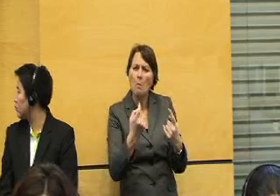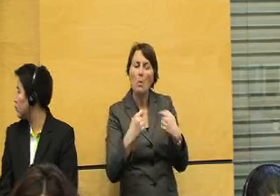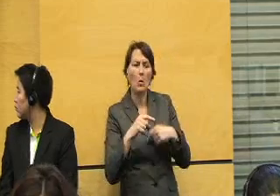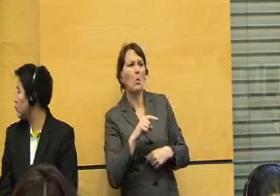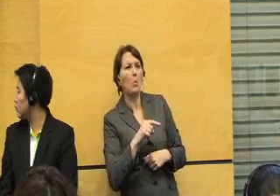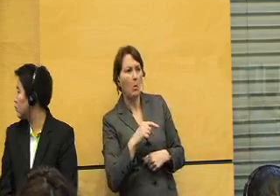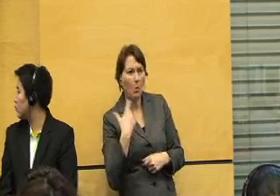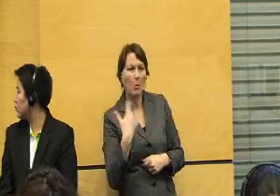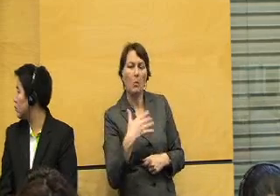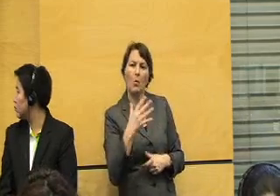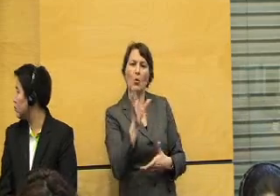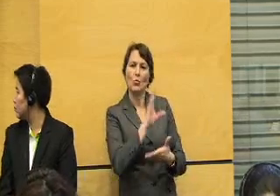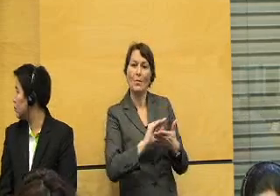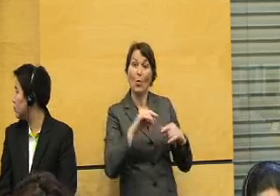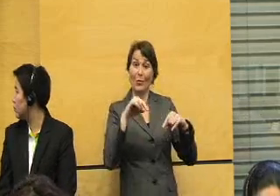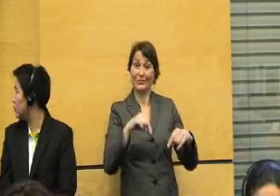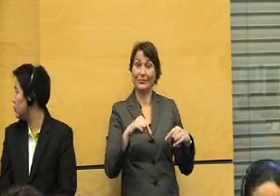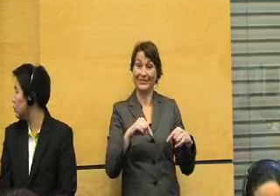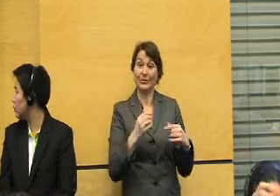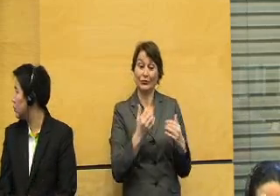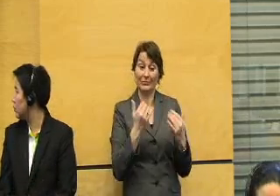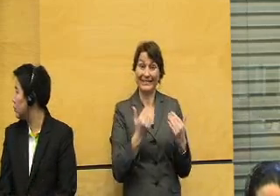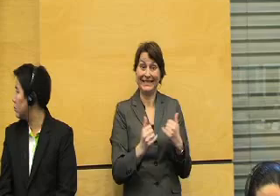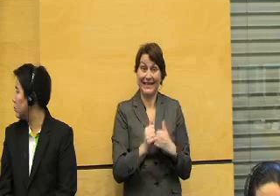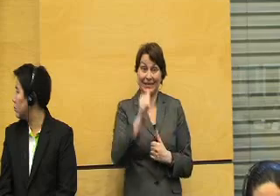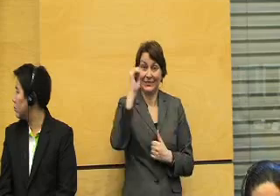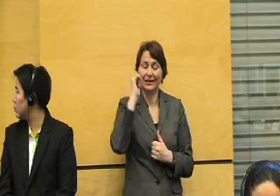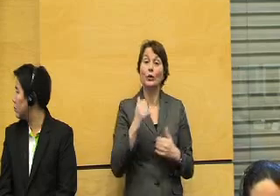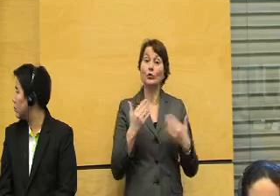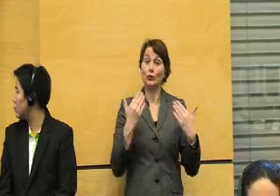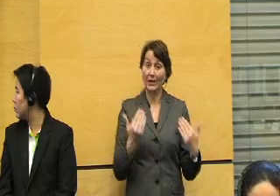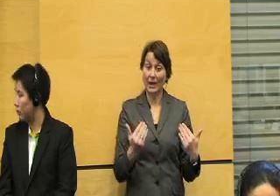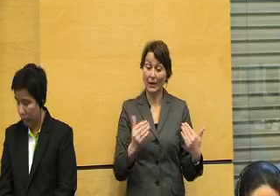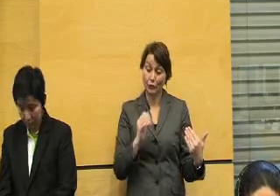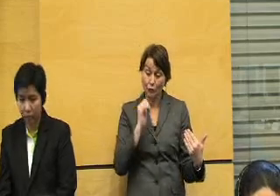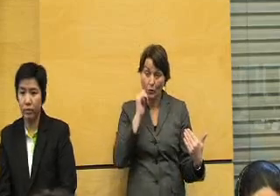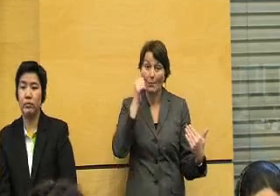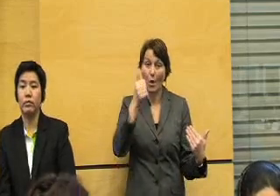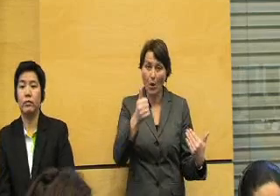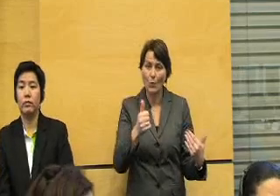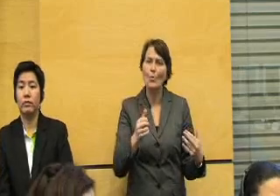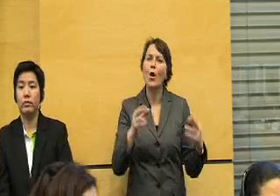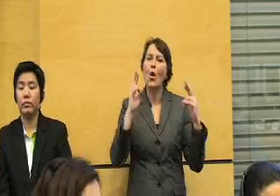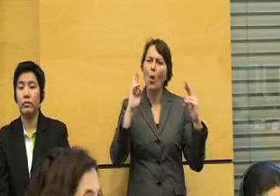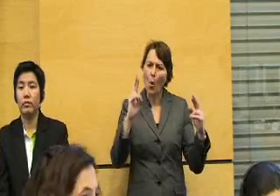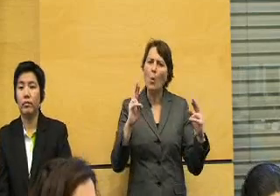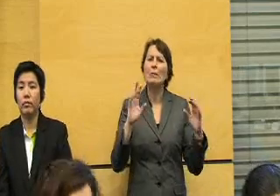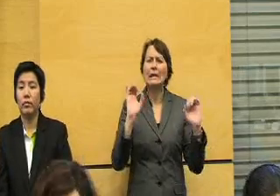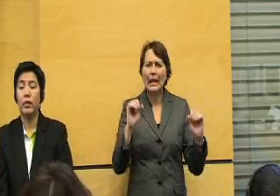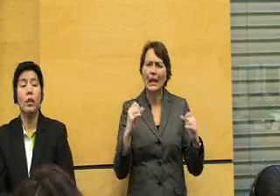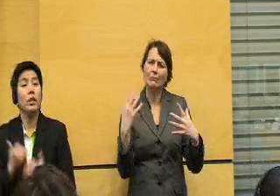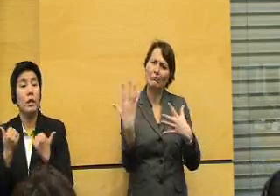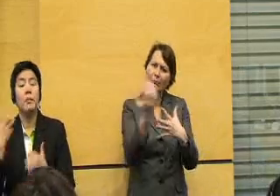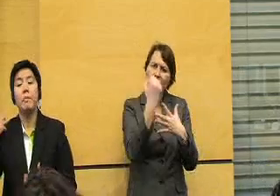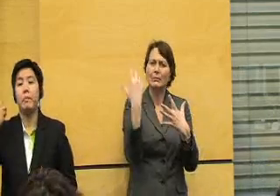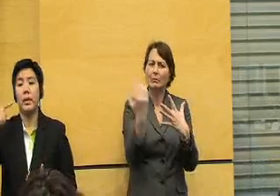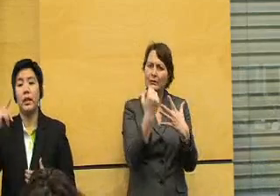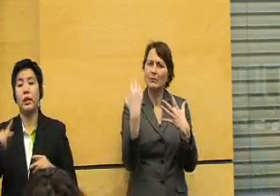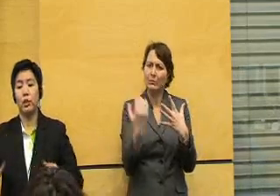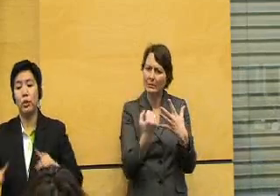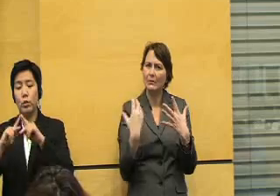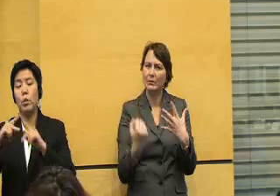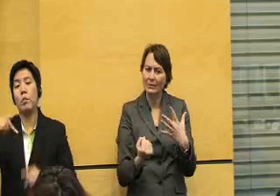interest. For today and tomorrow, we hope to share some of our achievements and, more